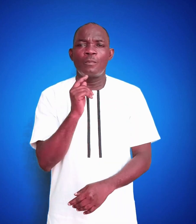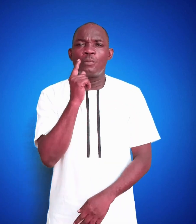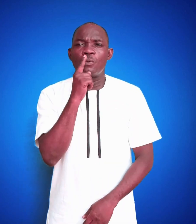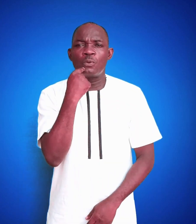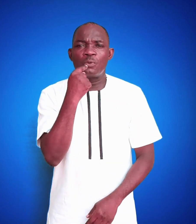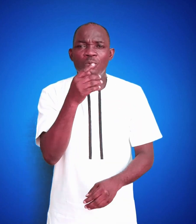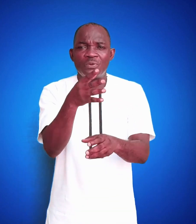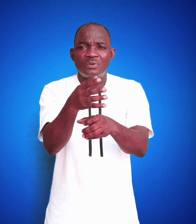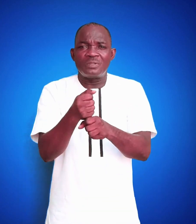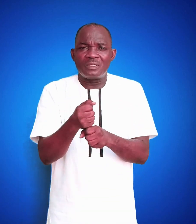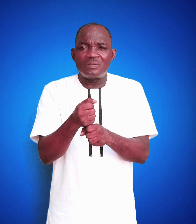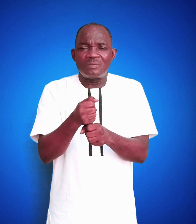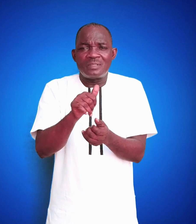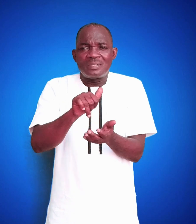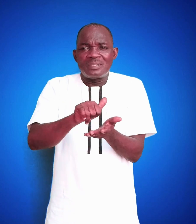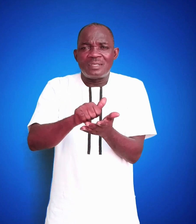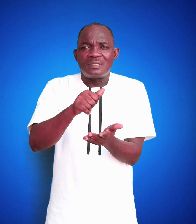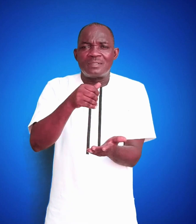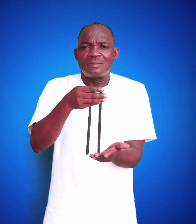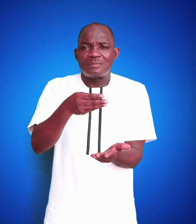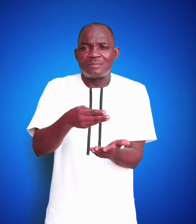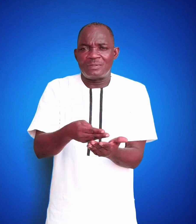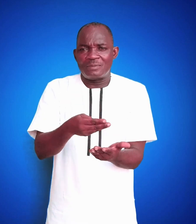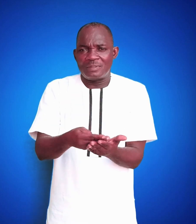Who receives the money?